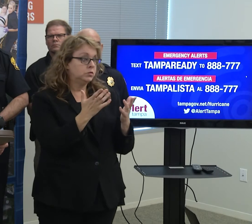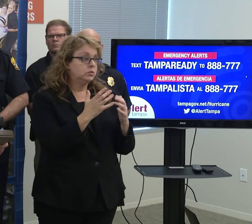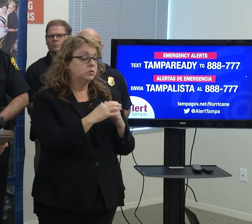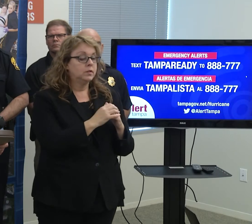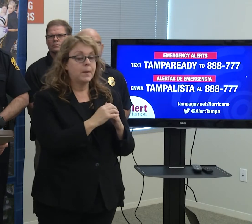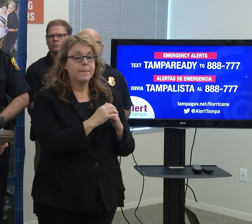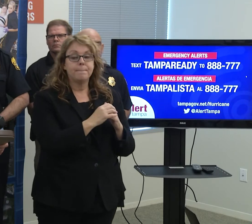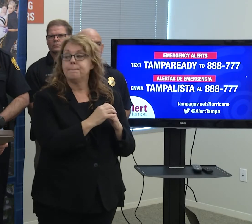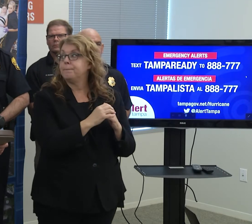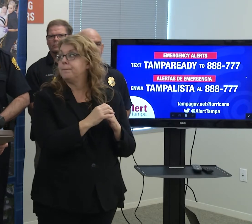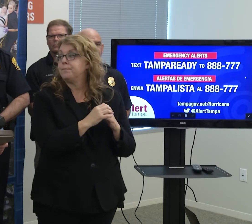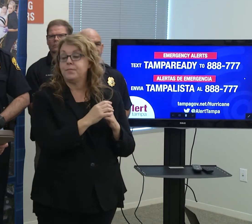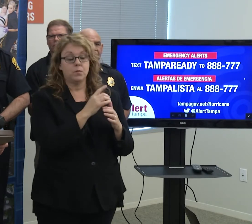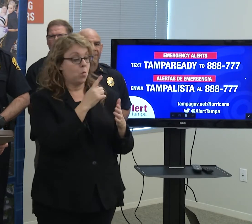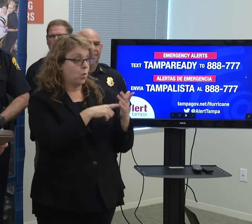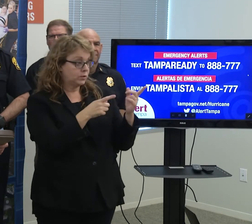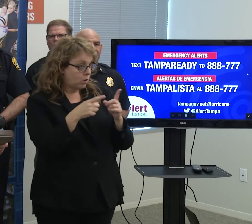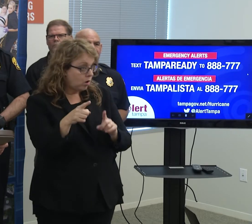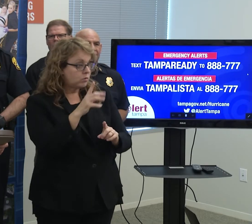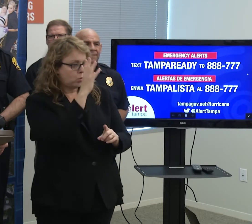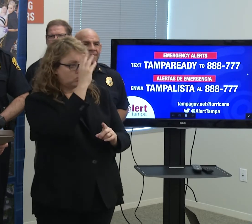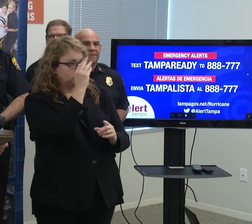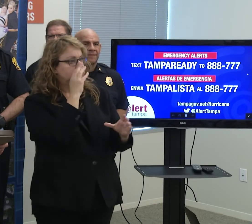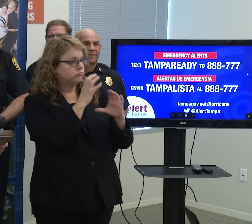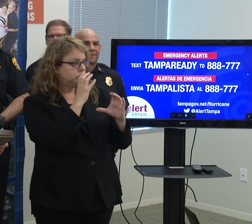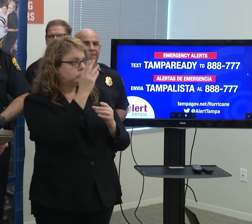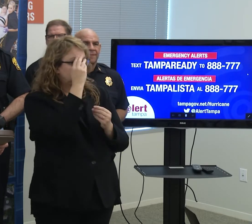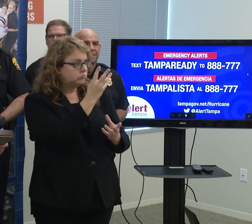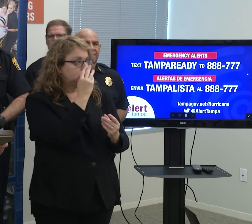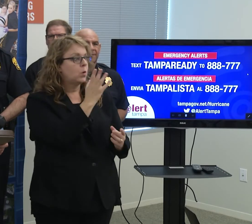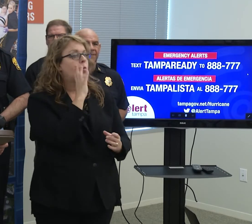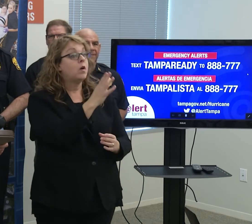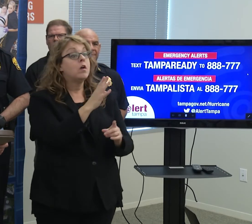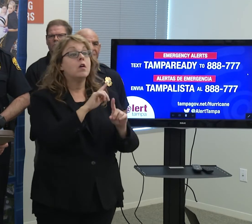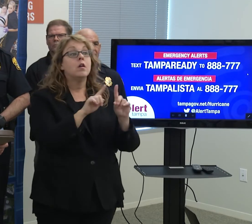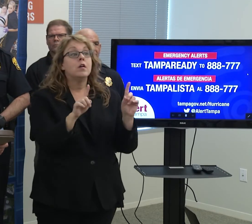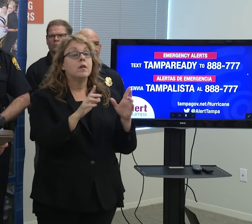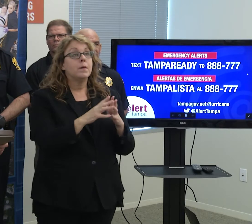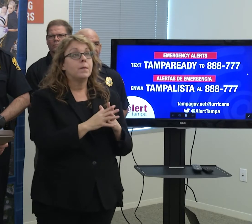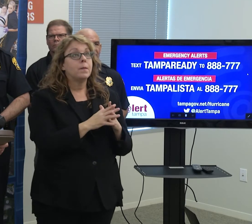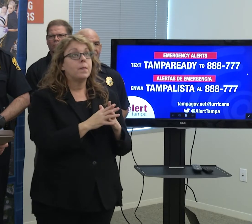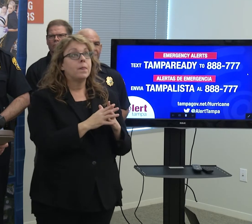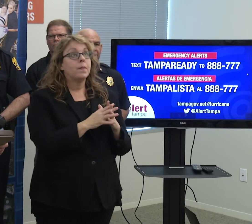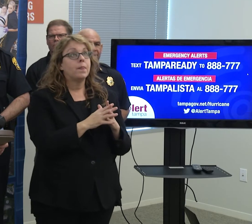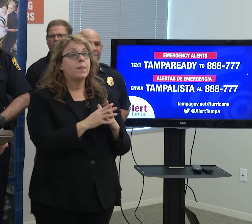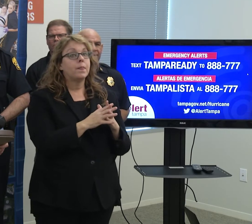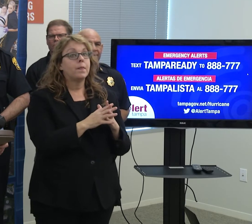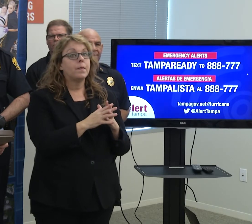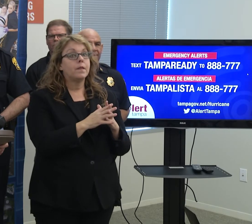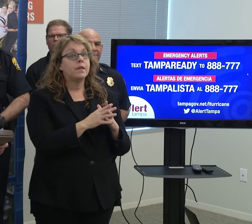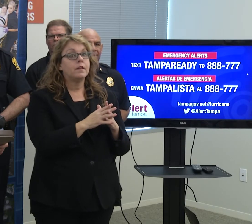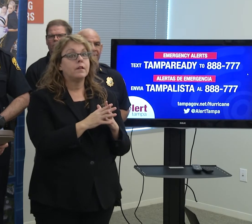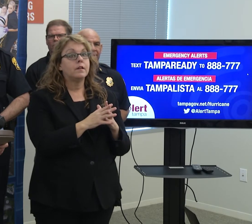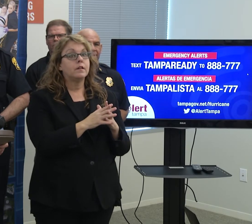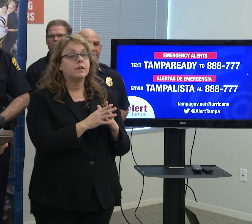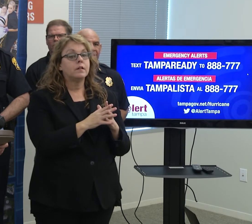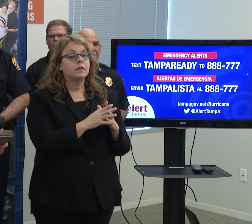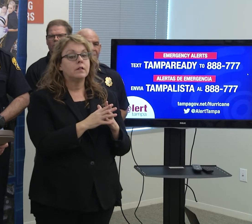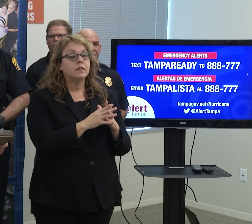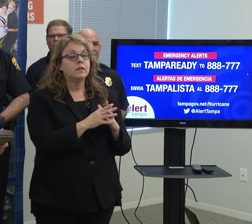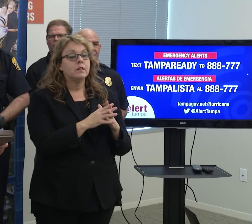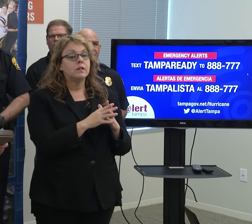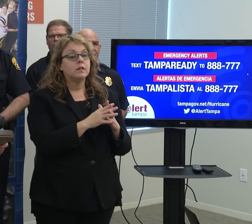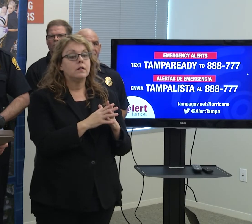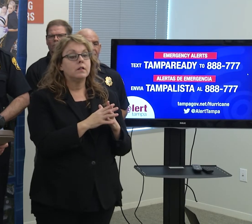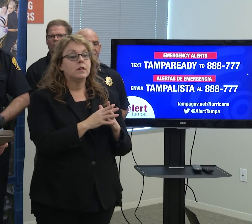appraised of what's going on during a storm. However, all of the